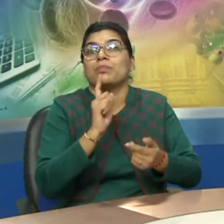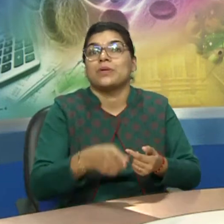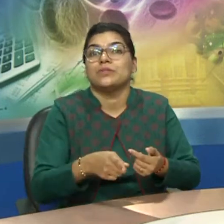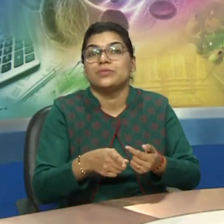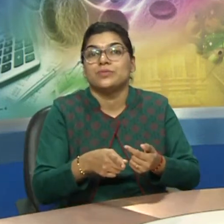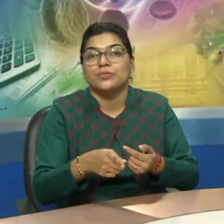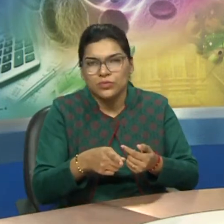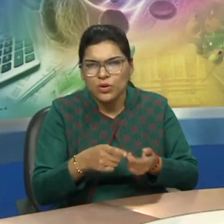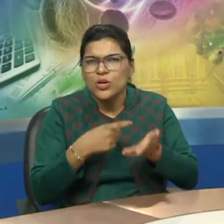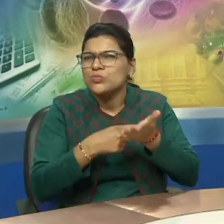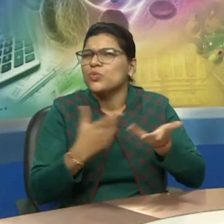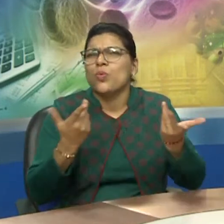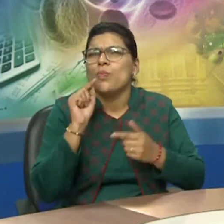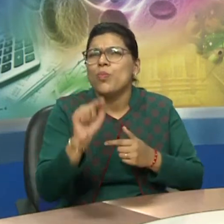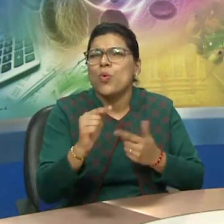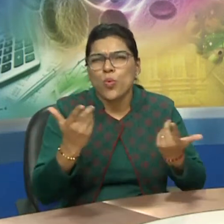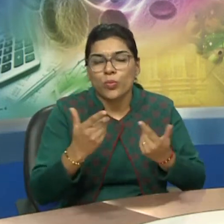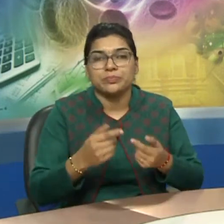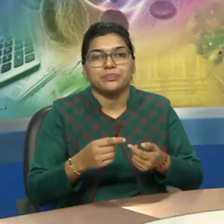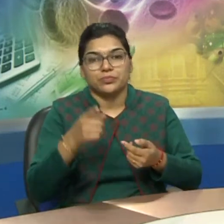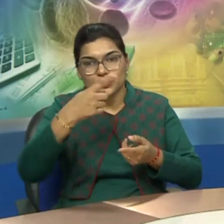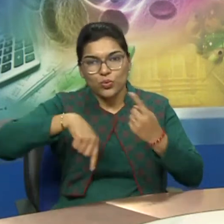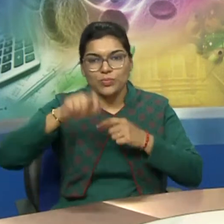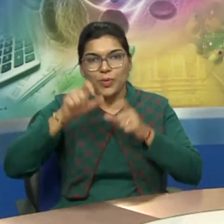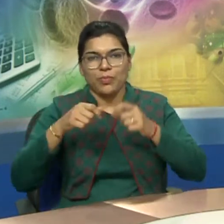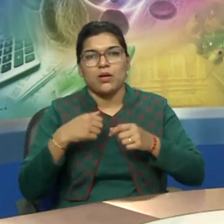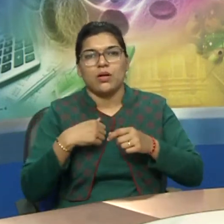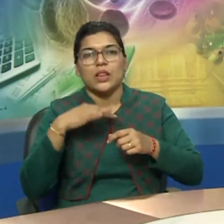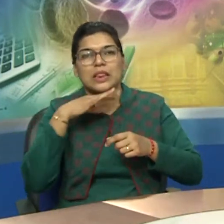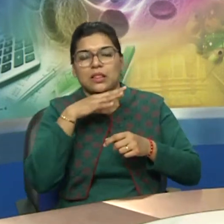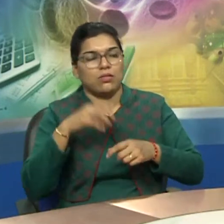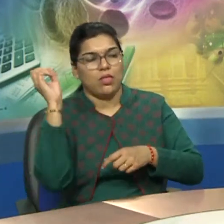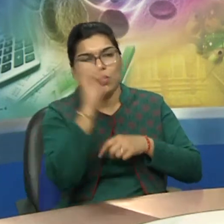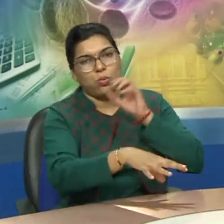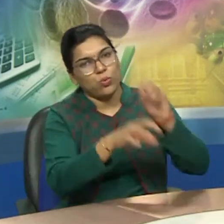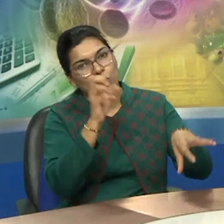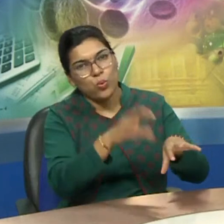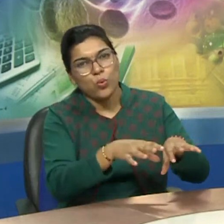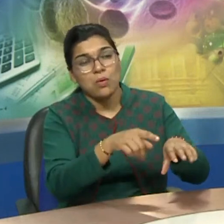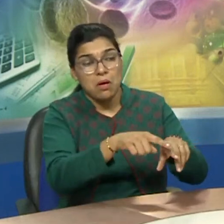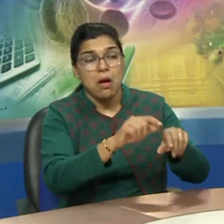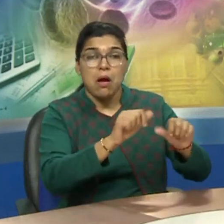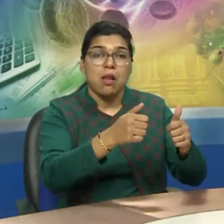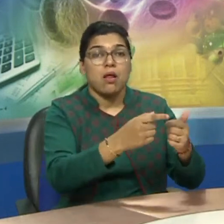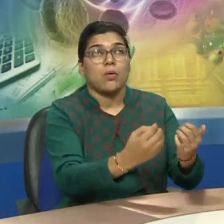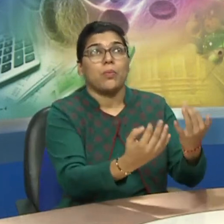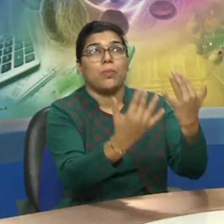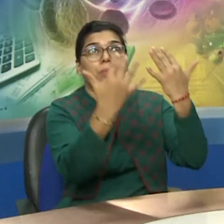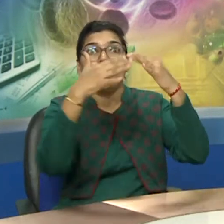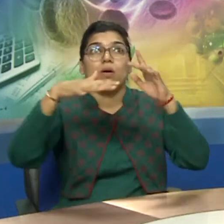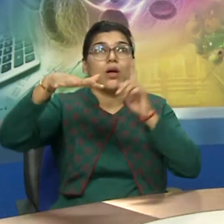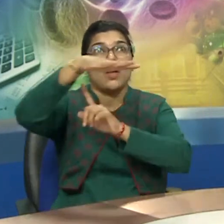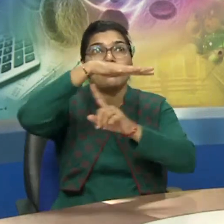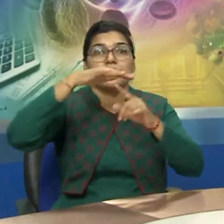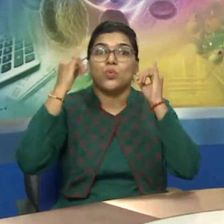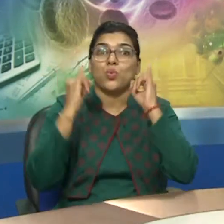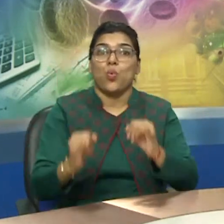natural. So we should respect all these natural things. Why? Let me explain you.